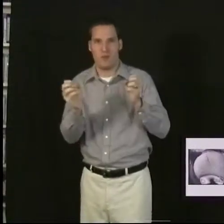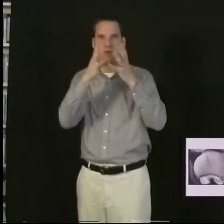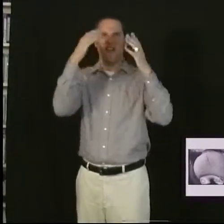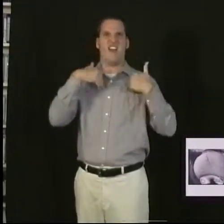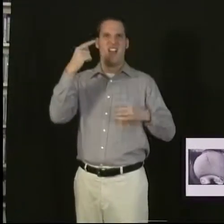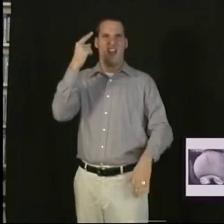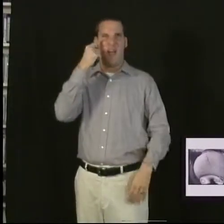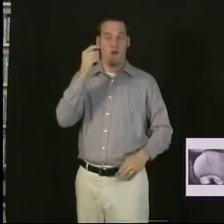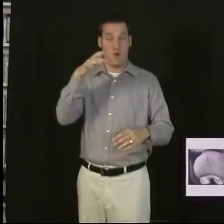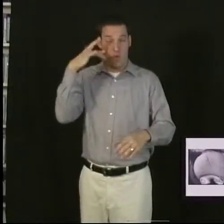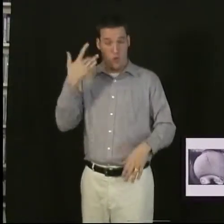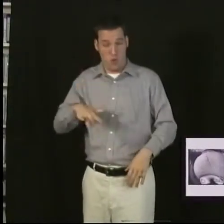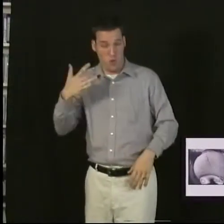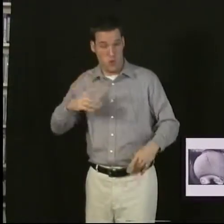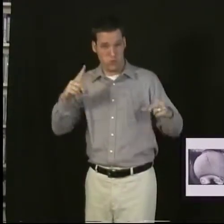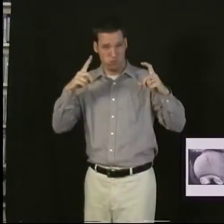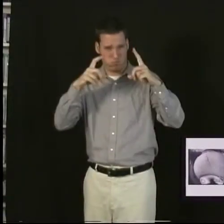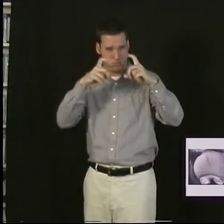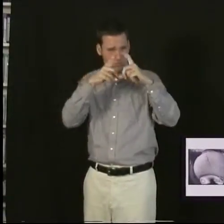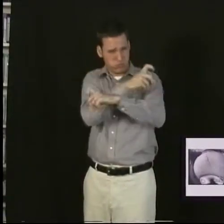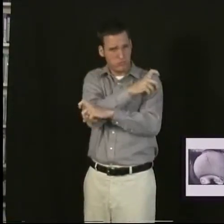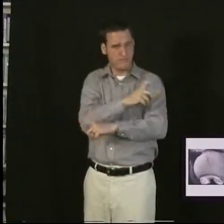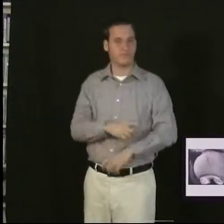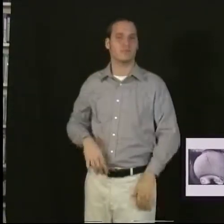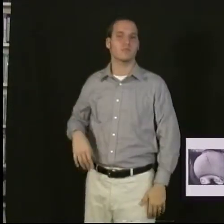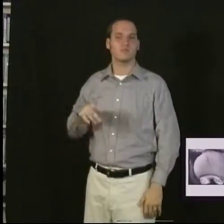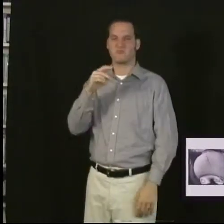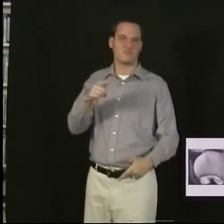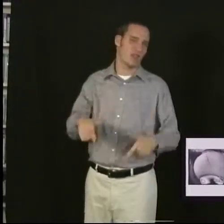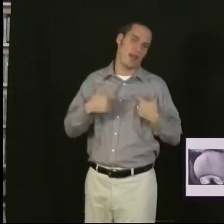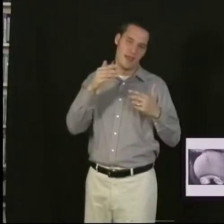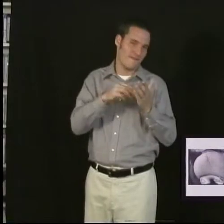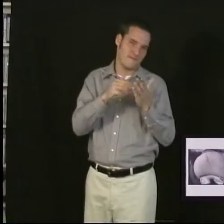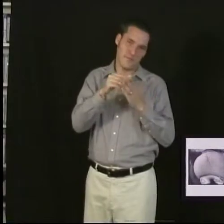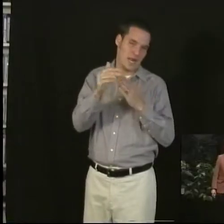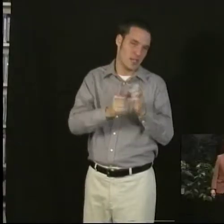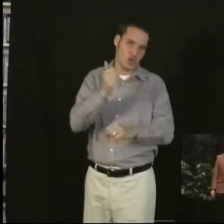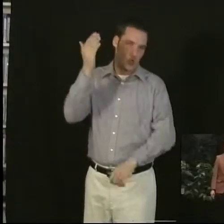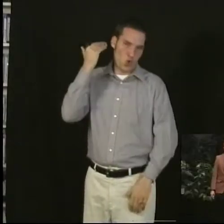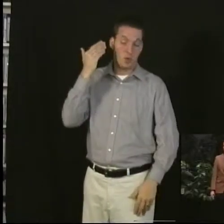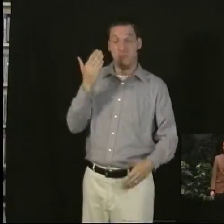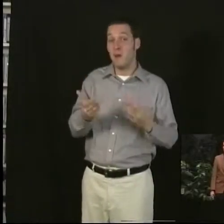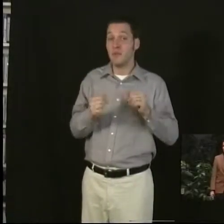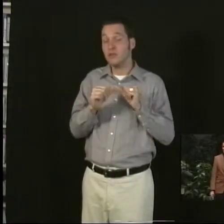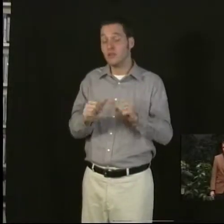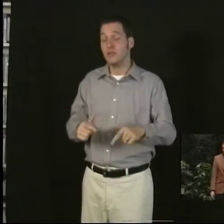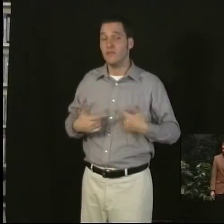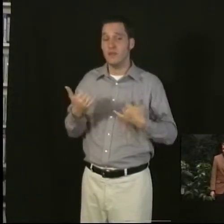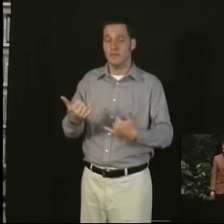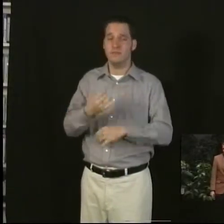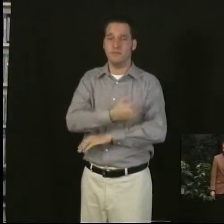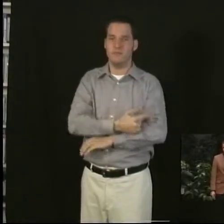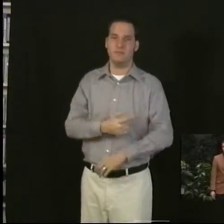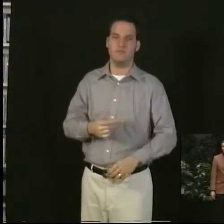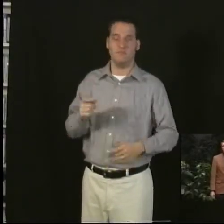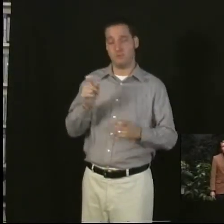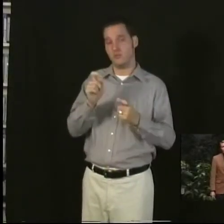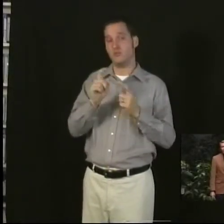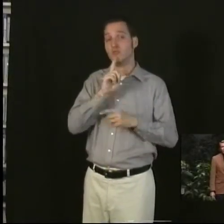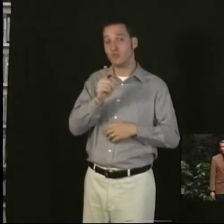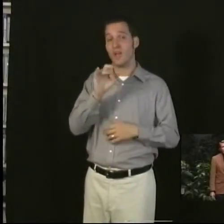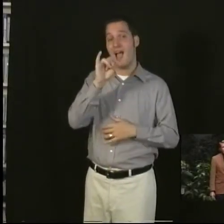eyeball incredibly complex. Trilobites did not live millions of years ago. There could be some trilobites still alive. There certainly